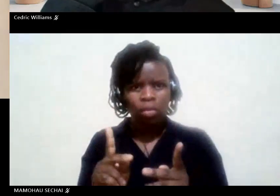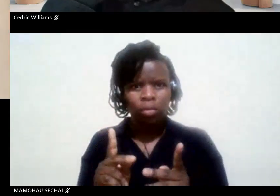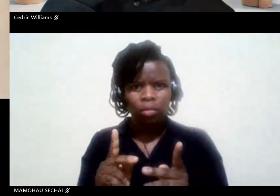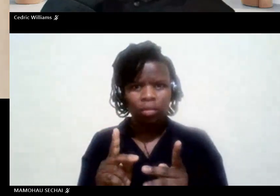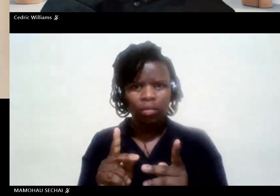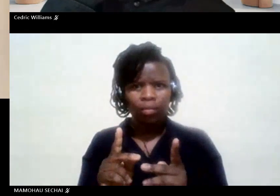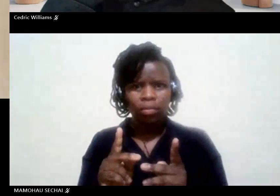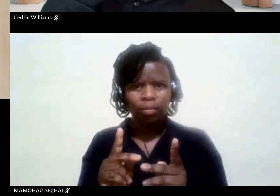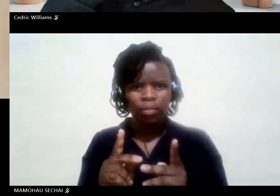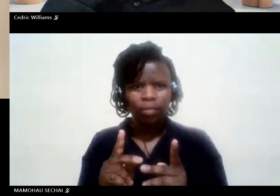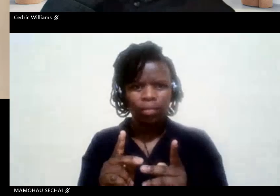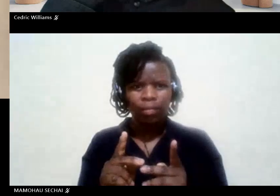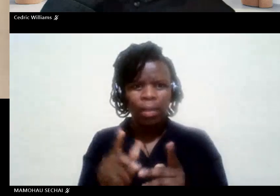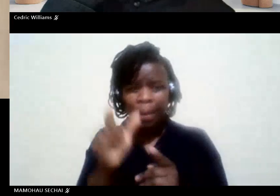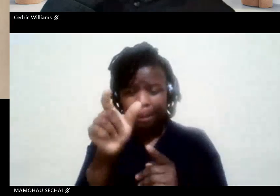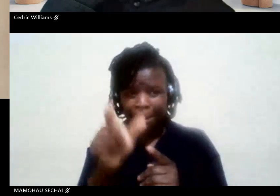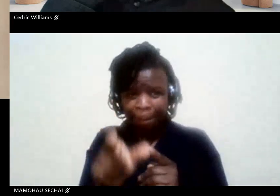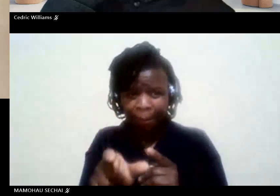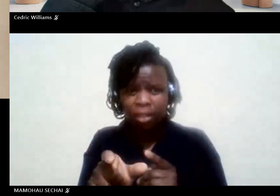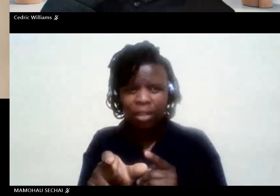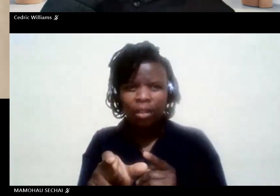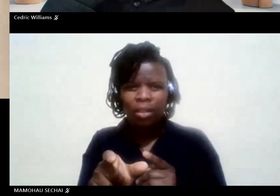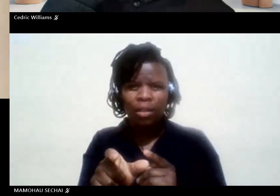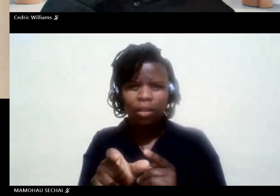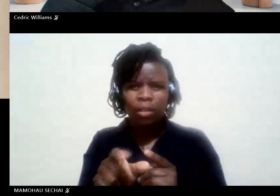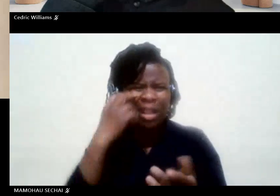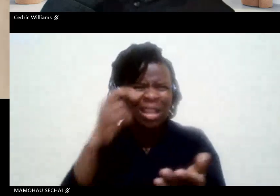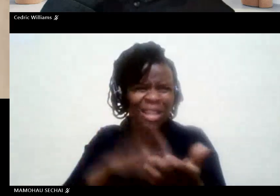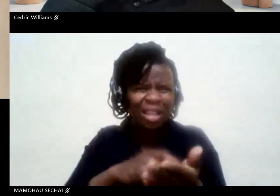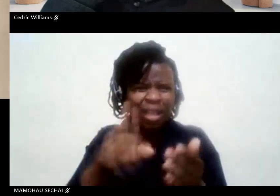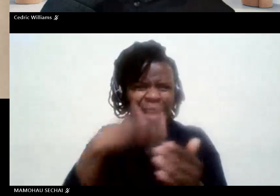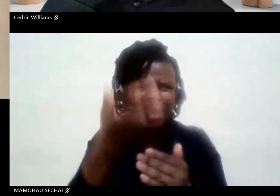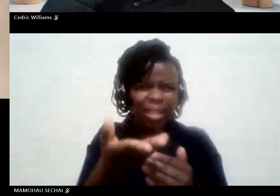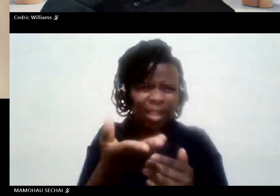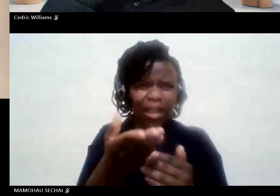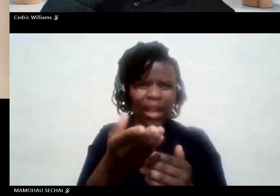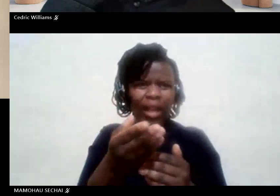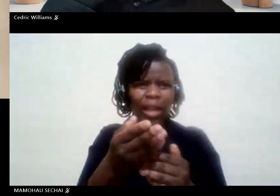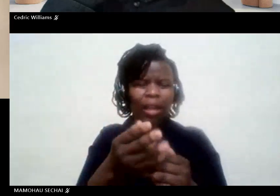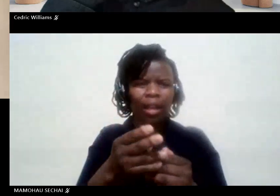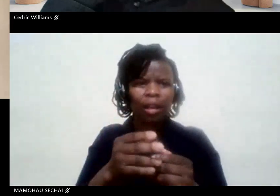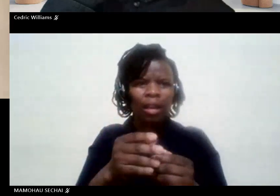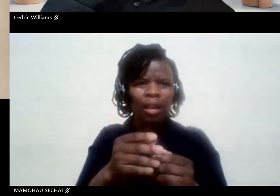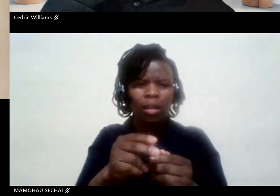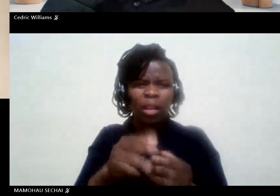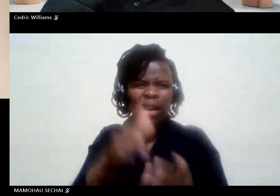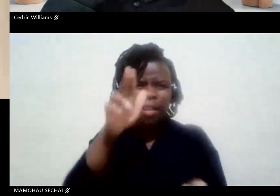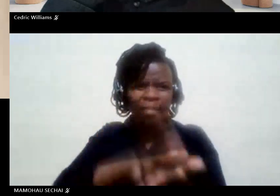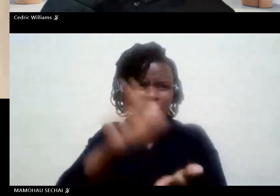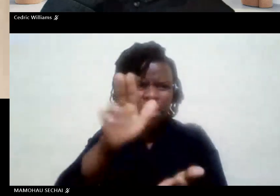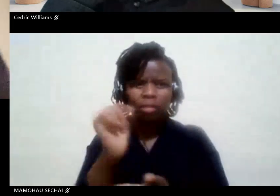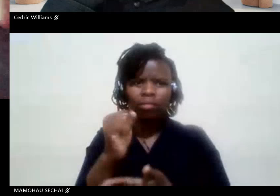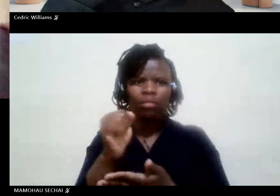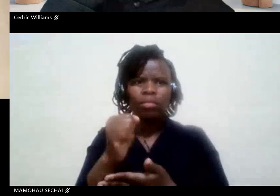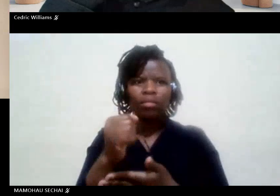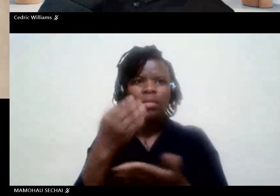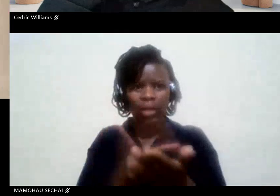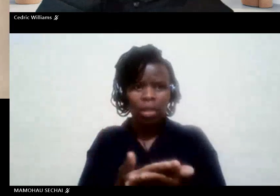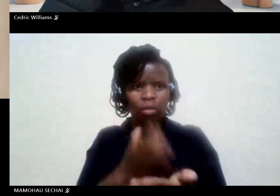don't need external validation. A bully needs external validation to feel that they are great. And that points